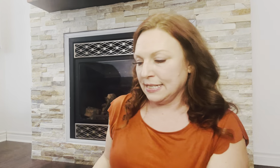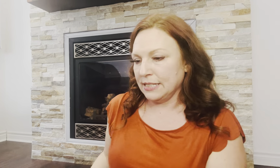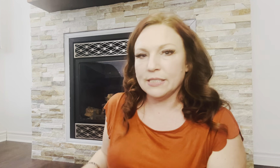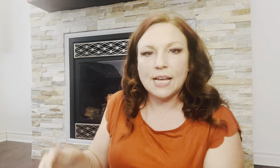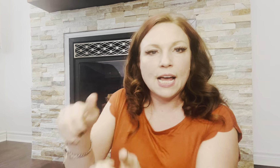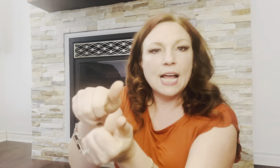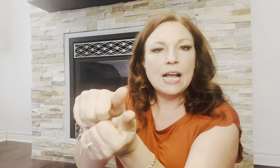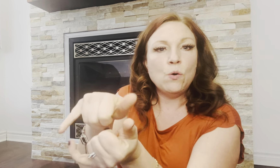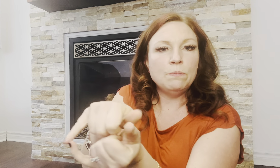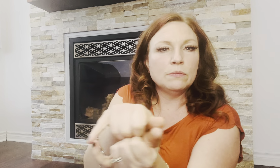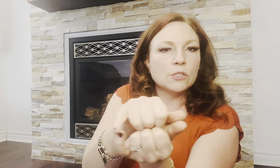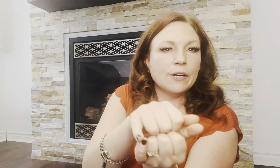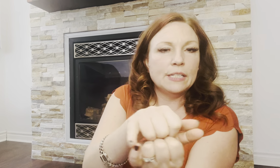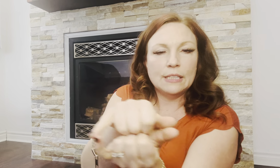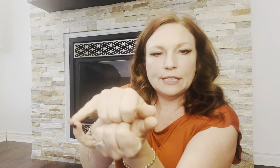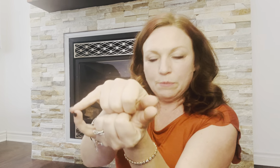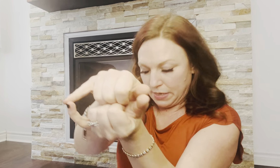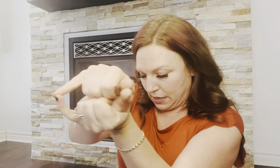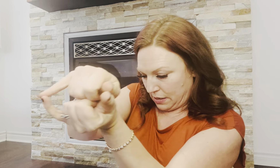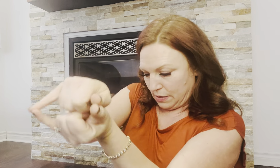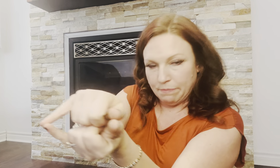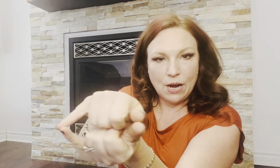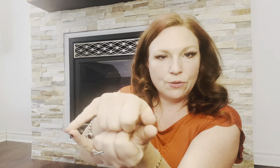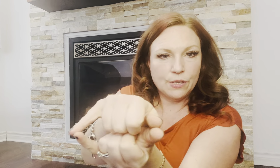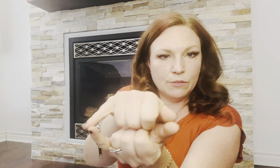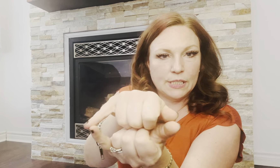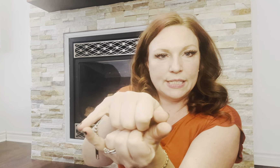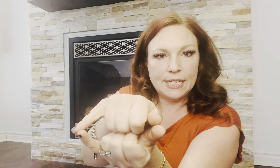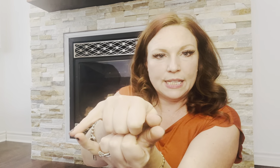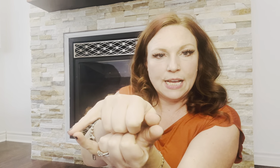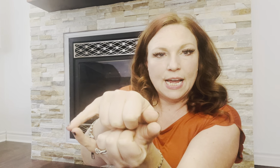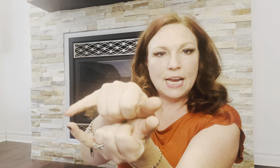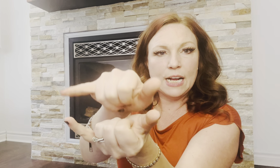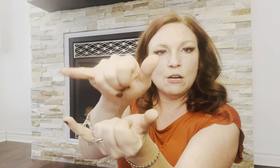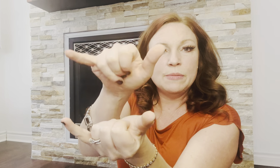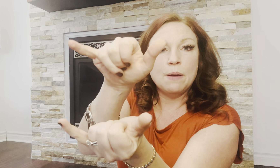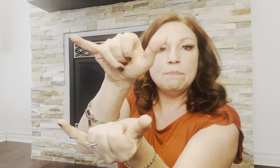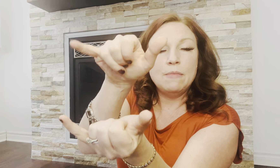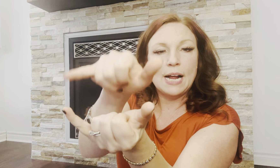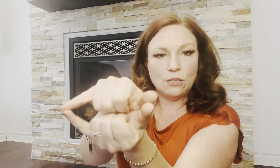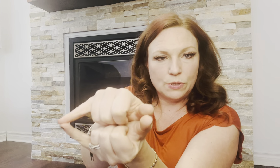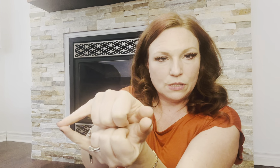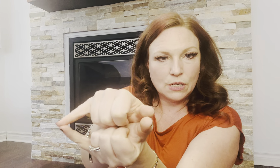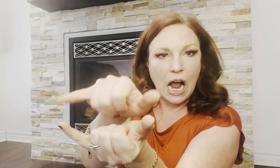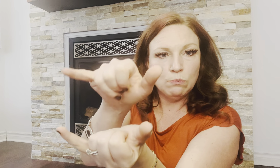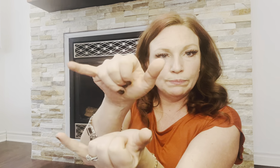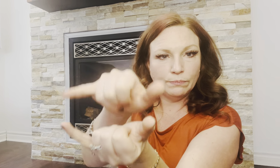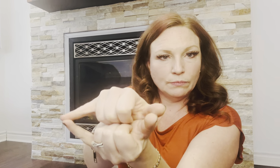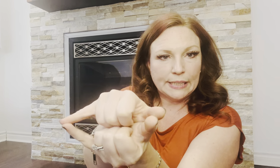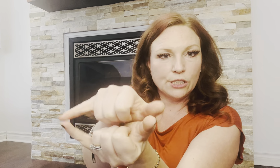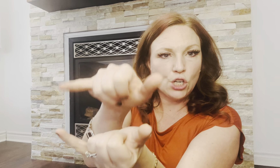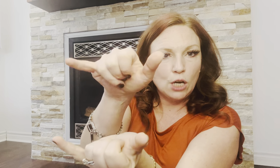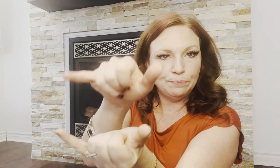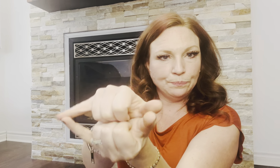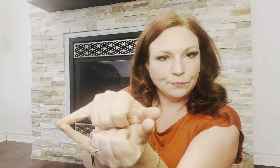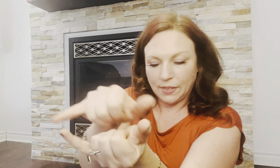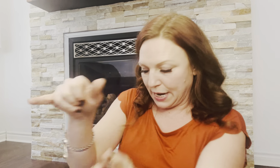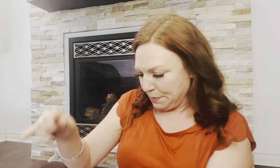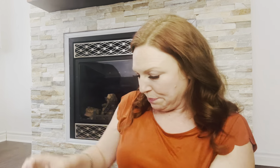Here's a, like the big mouth with the teeth, and it comes up and closes, like the jaw, okay?